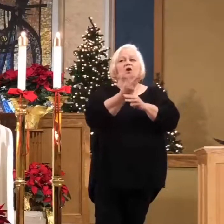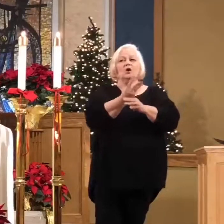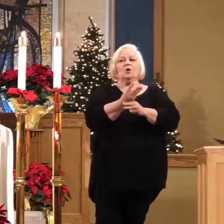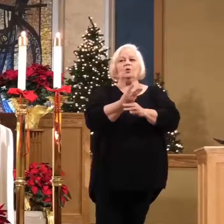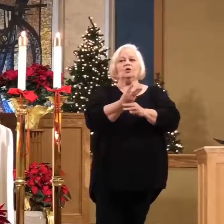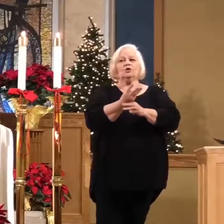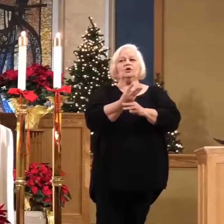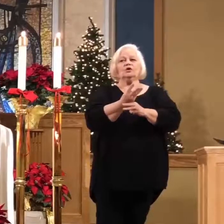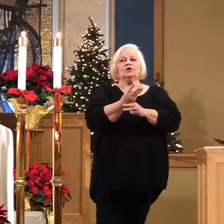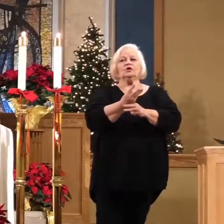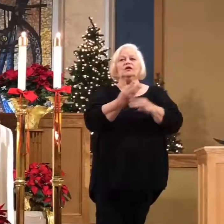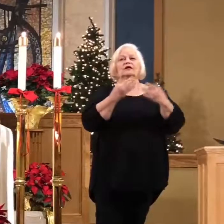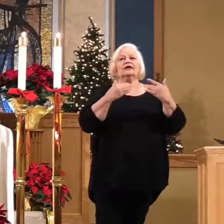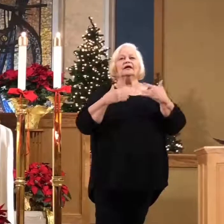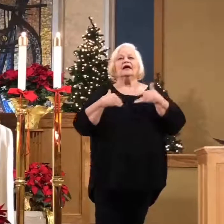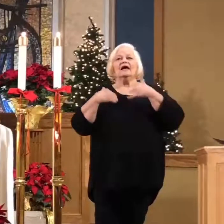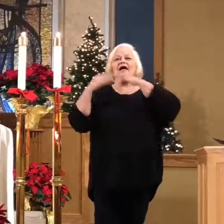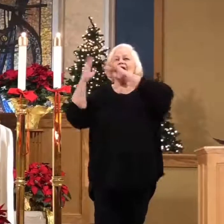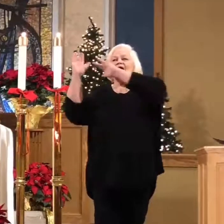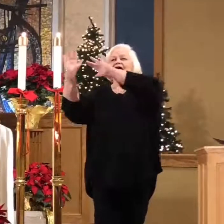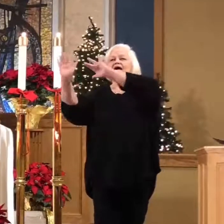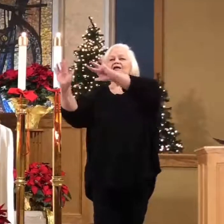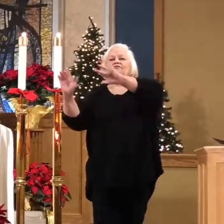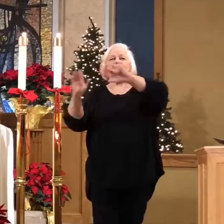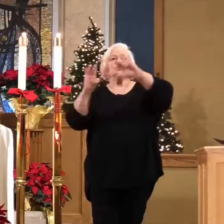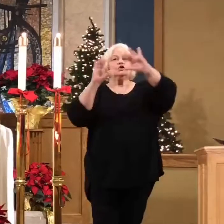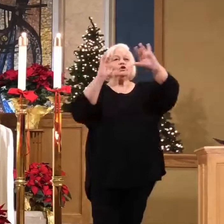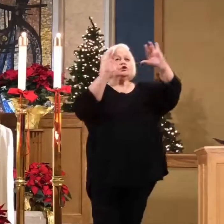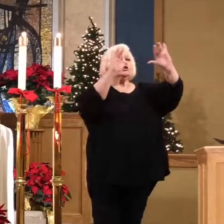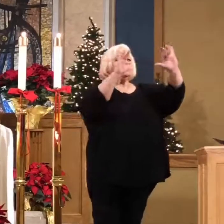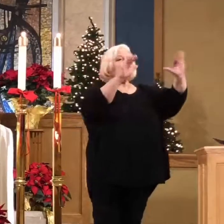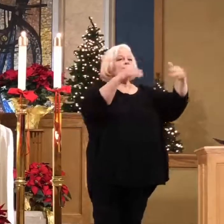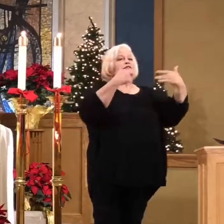the world.